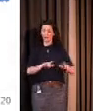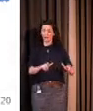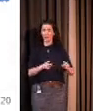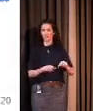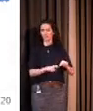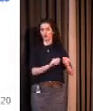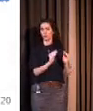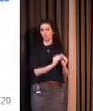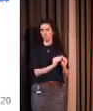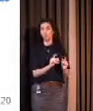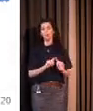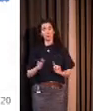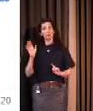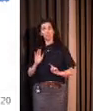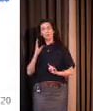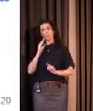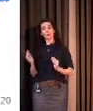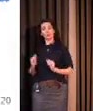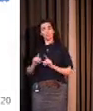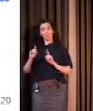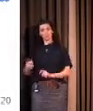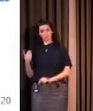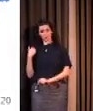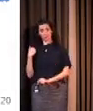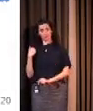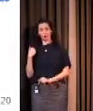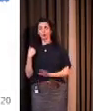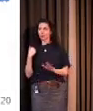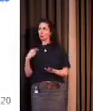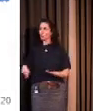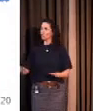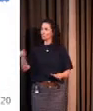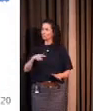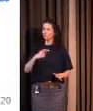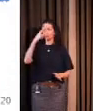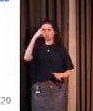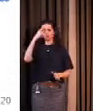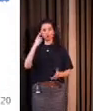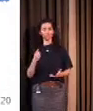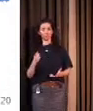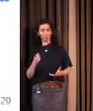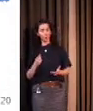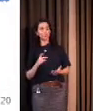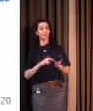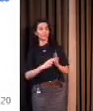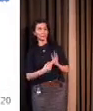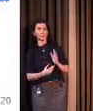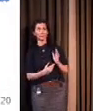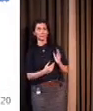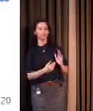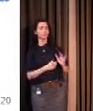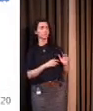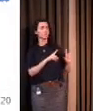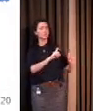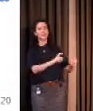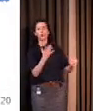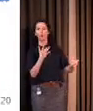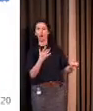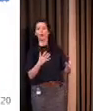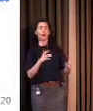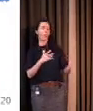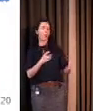actually have done more tests than the past. So I don't want anyone to think that we're just seeing this many new cases because there's a lot of tests. There are a lot